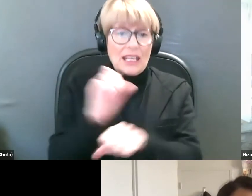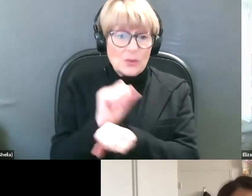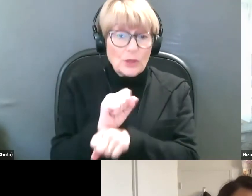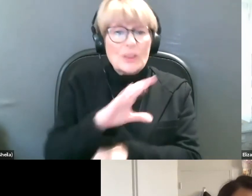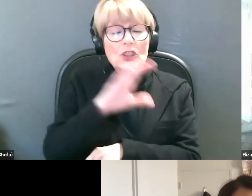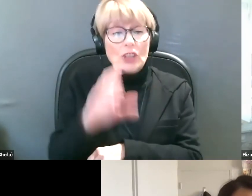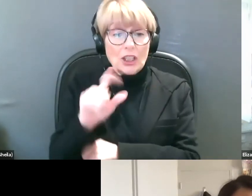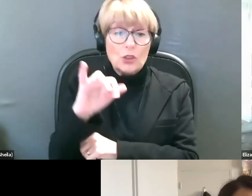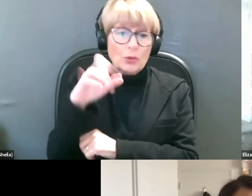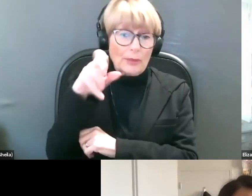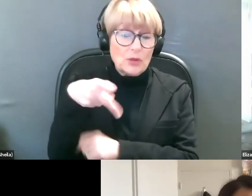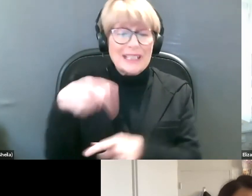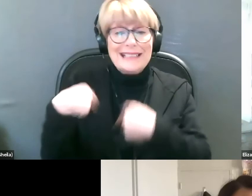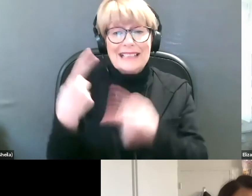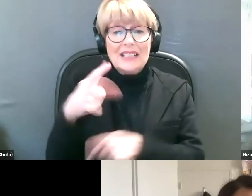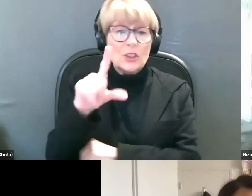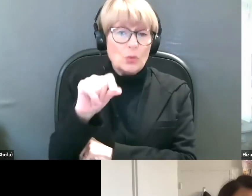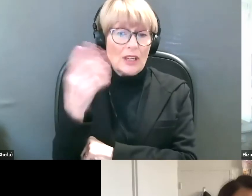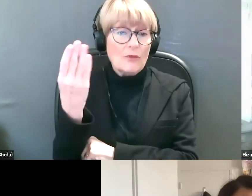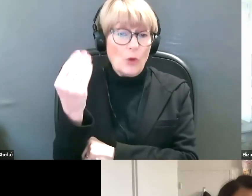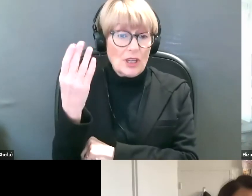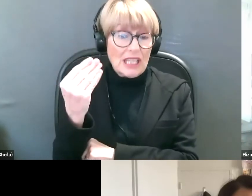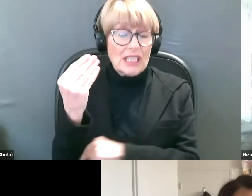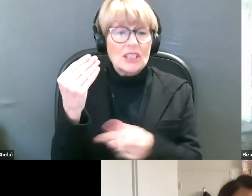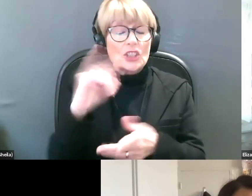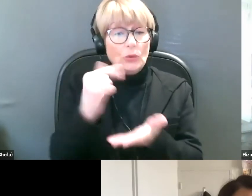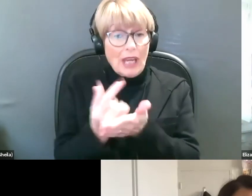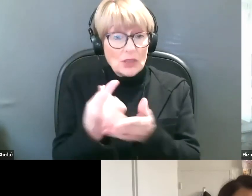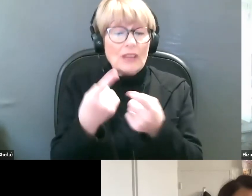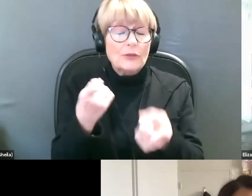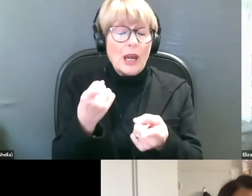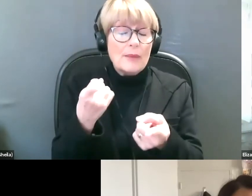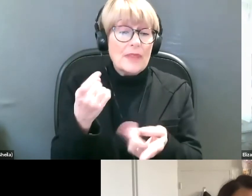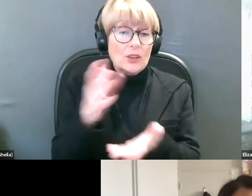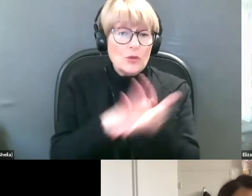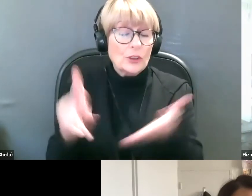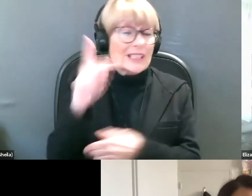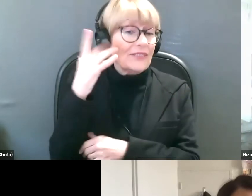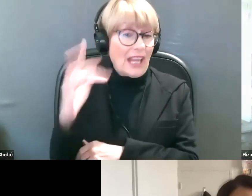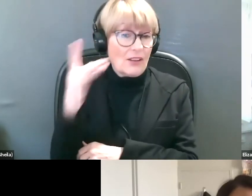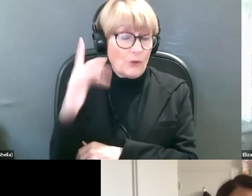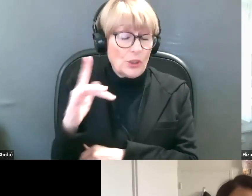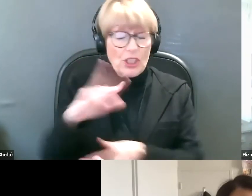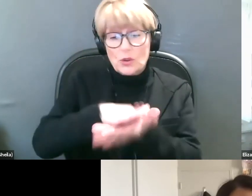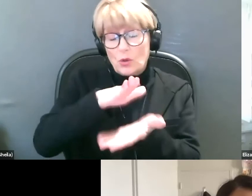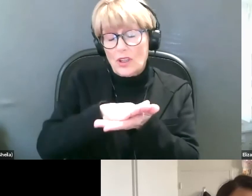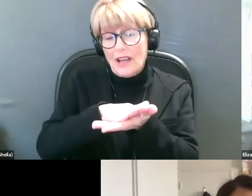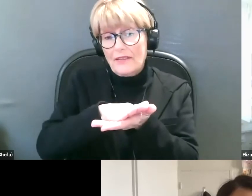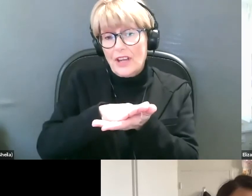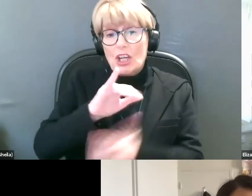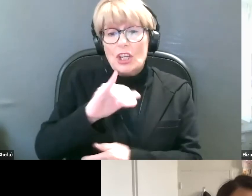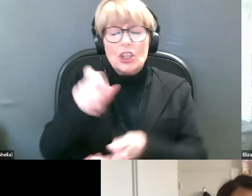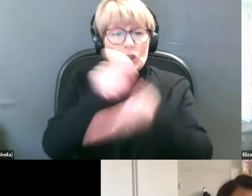the University of California, Berkeley Graduate School of Journalism and New York University.